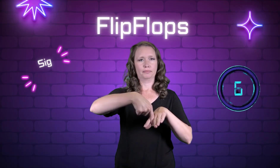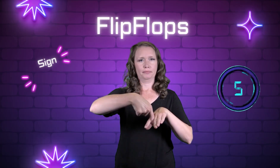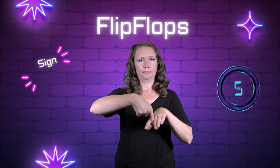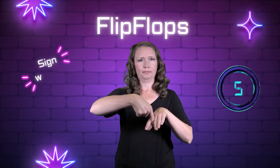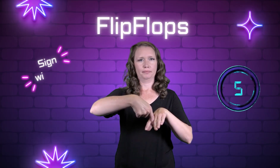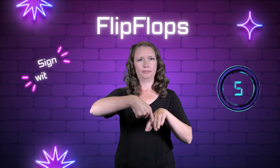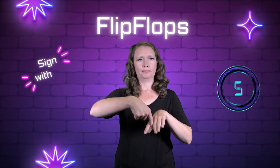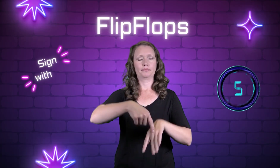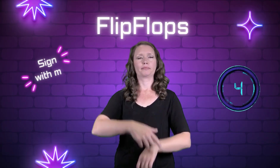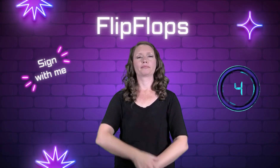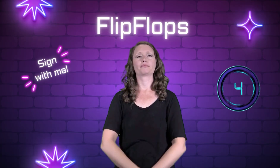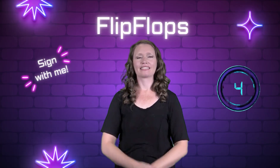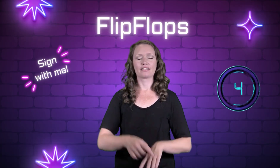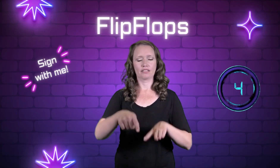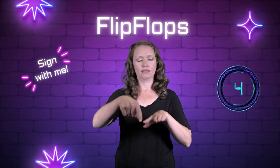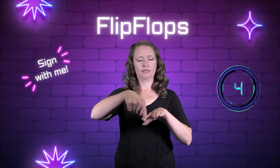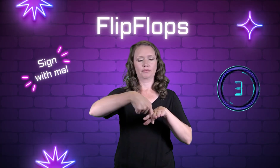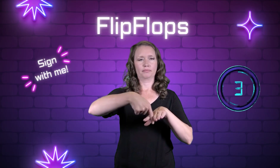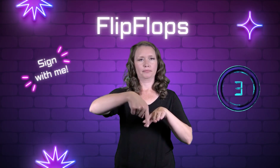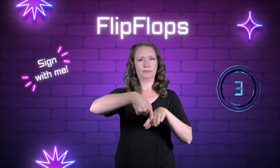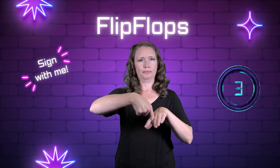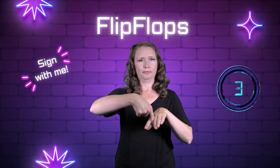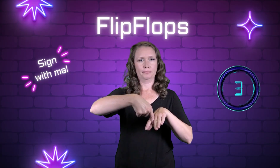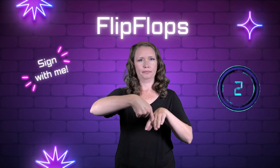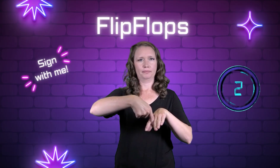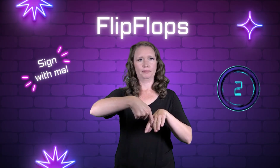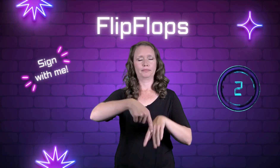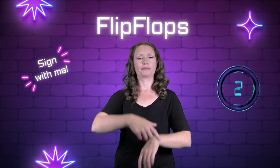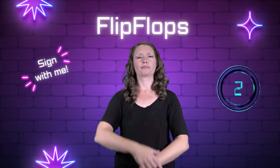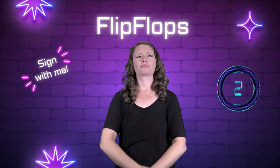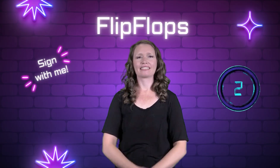Sign with me, sign, flip-flops.